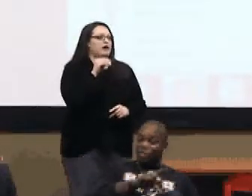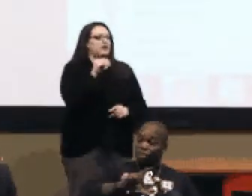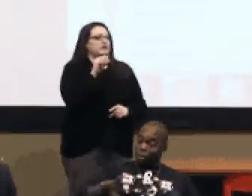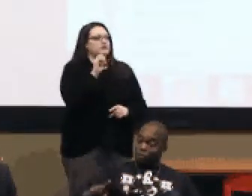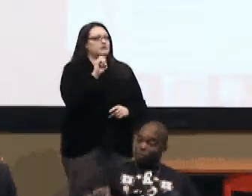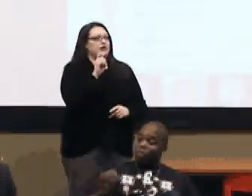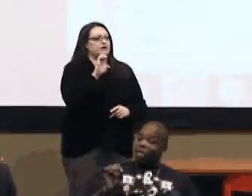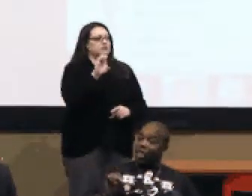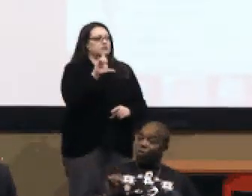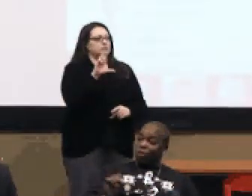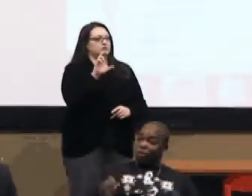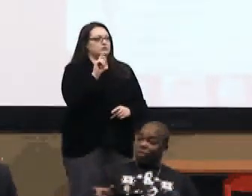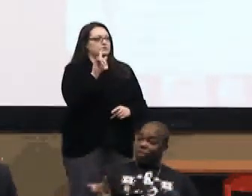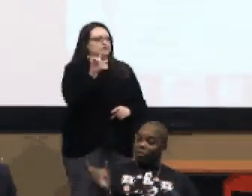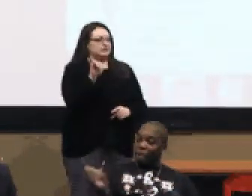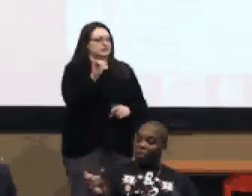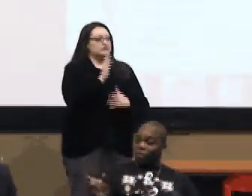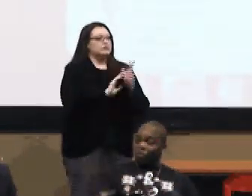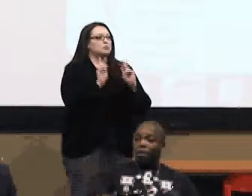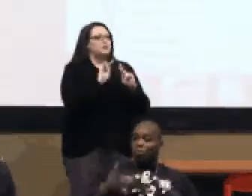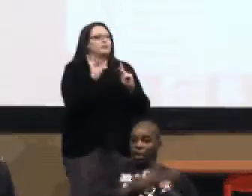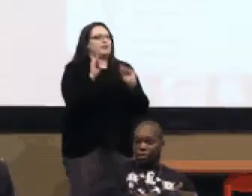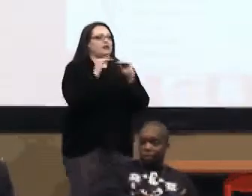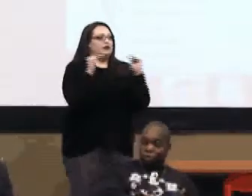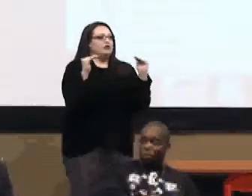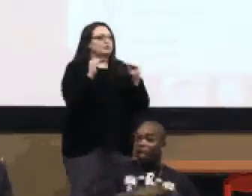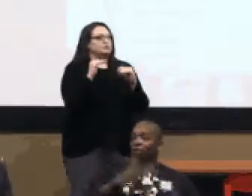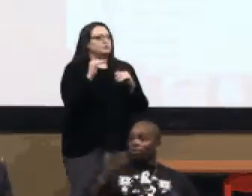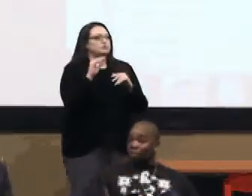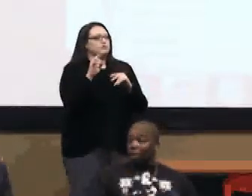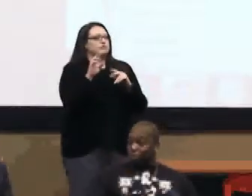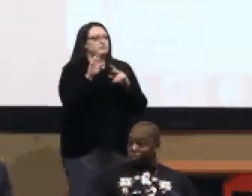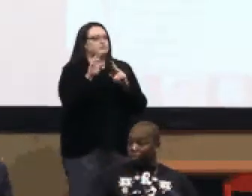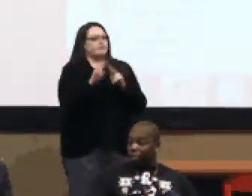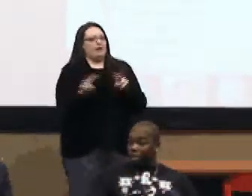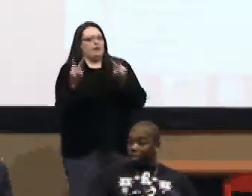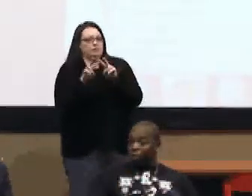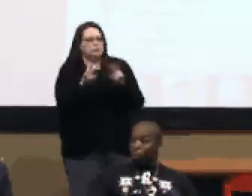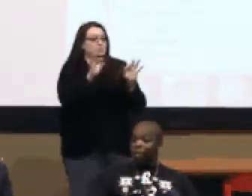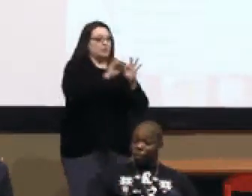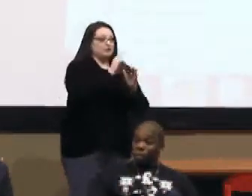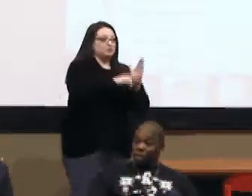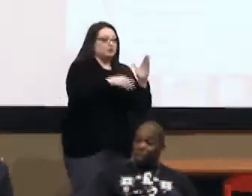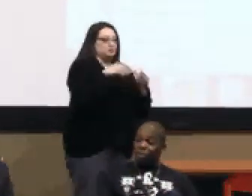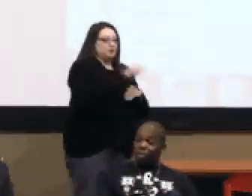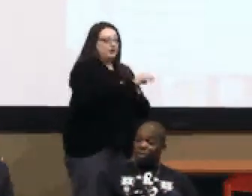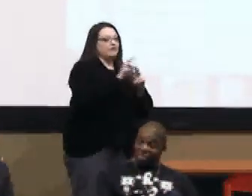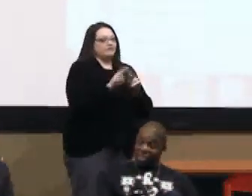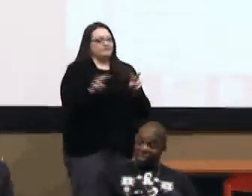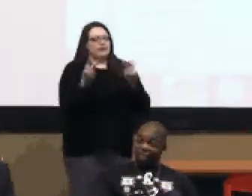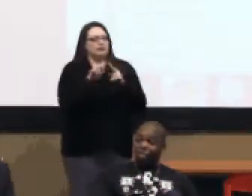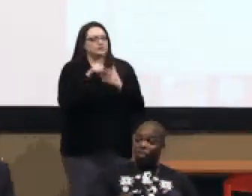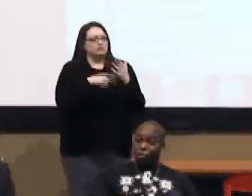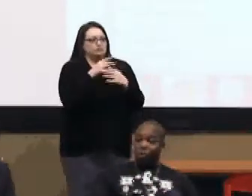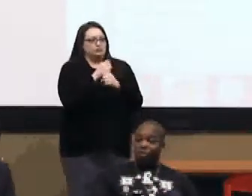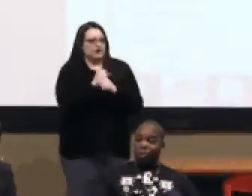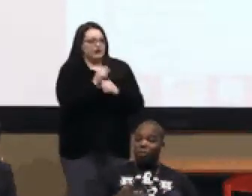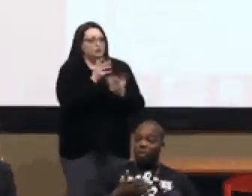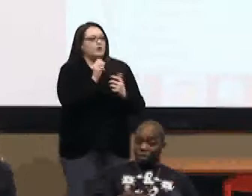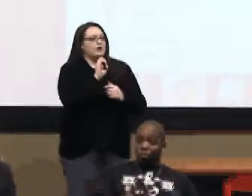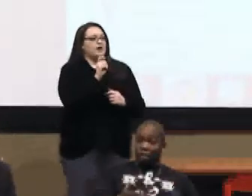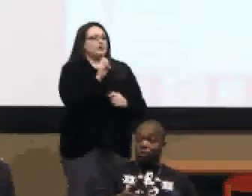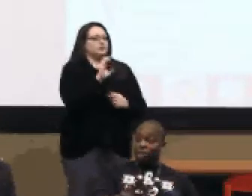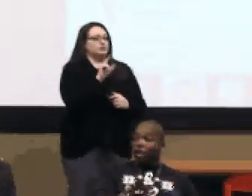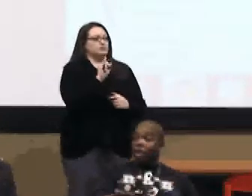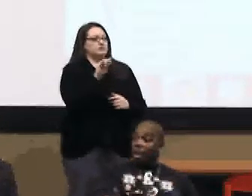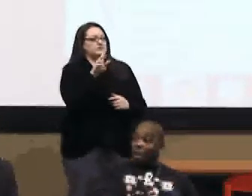which to some people equals the value. Price is what you pay, value is what you get. If you want exclusivity, you want something